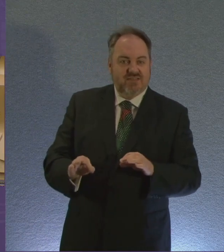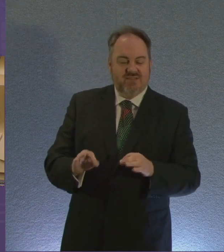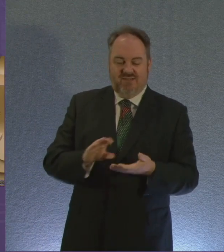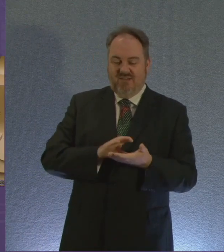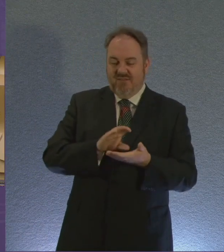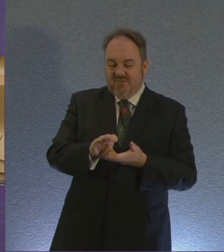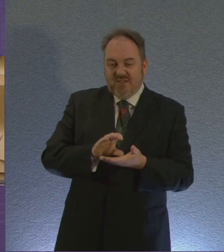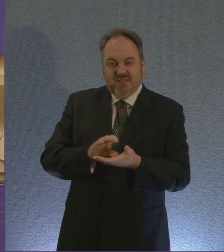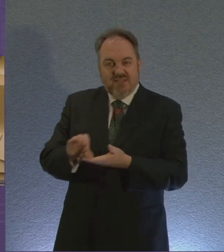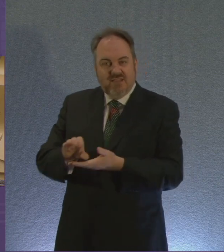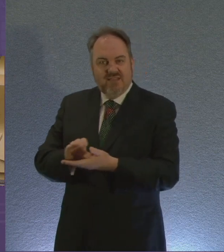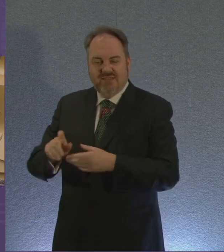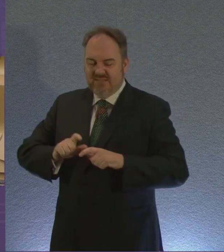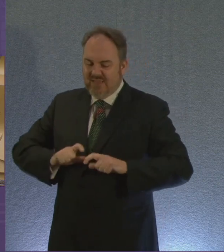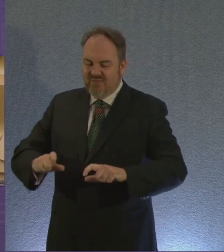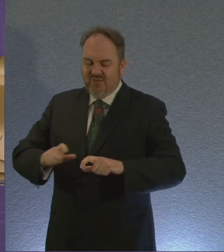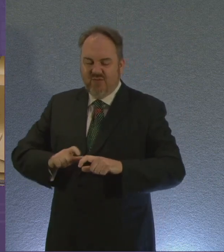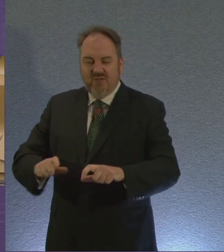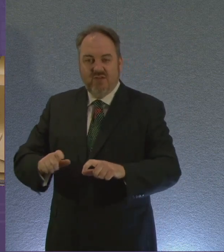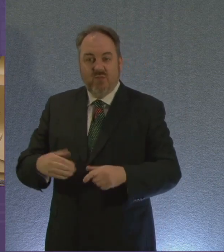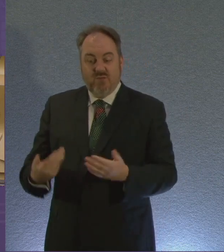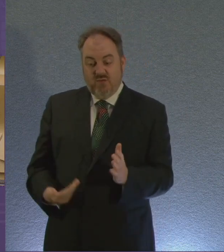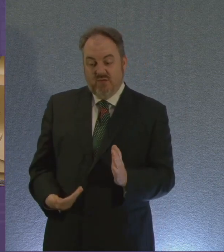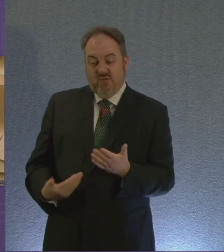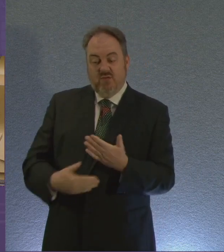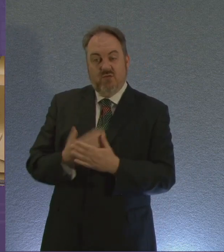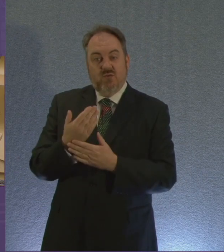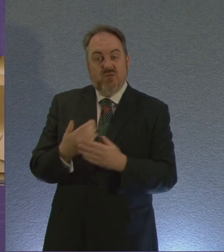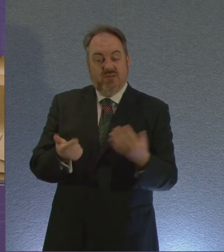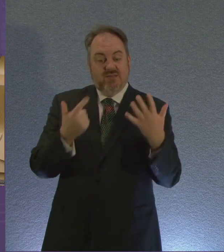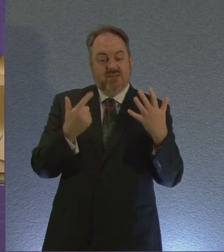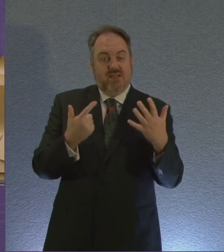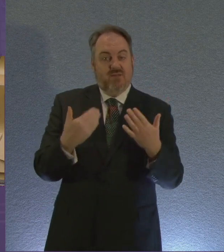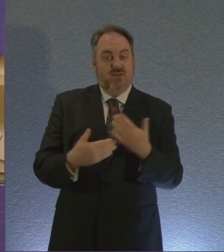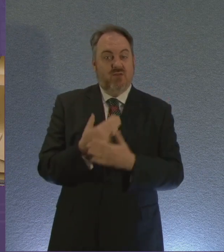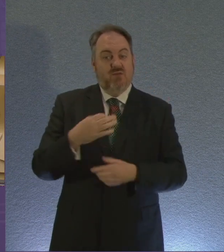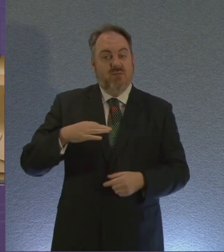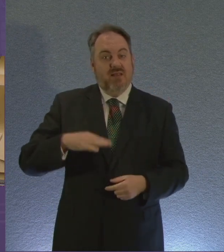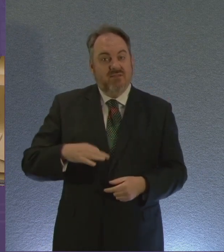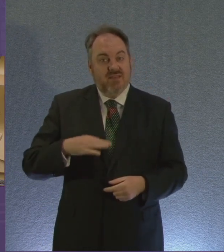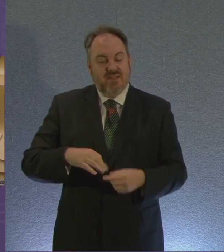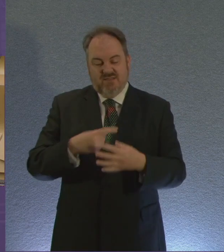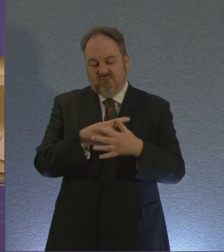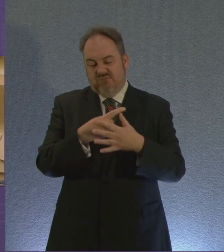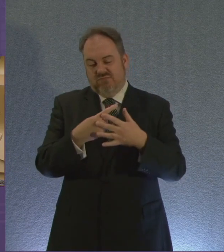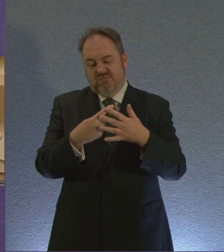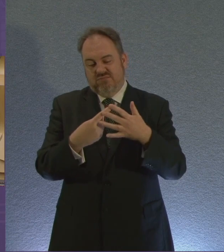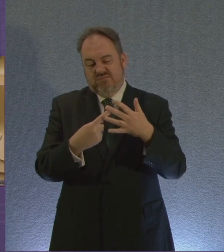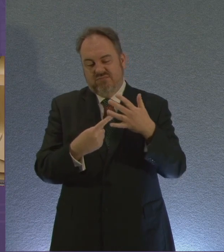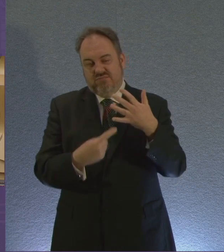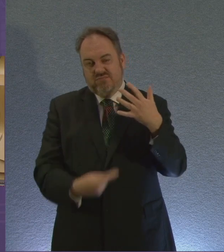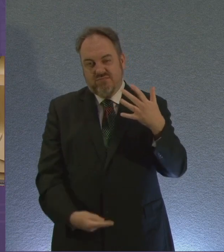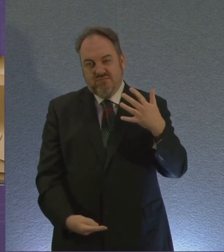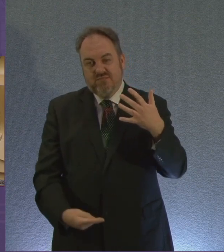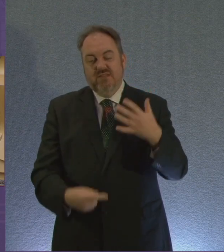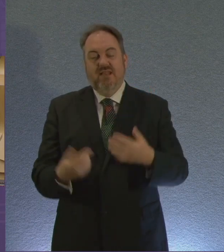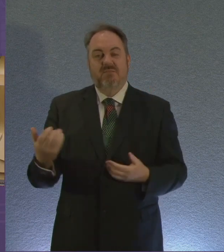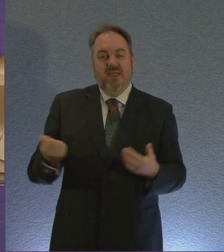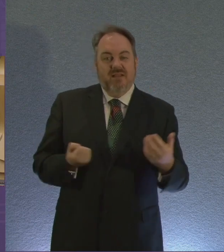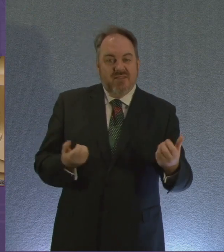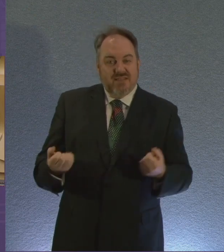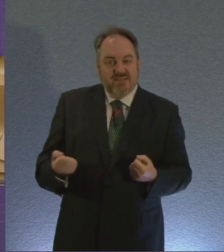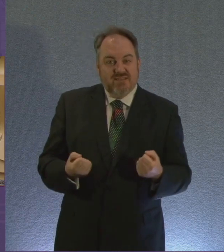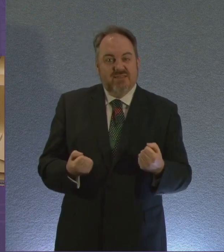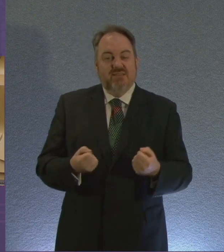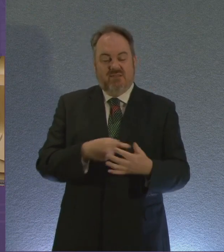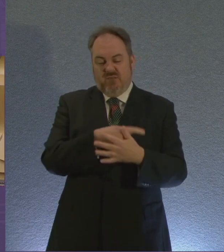course the introduction of 7 new Scottish benefits, the Carers Allowance Supplement, Young Carers Grant, Funeral Support Payment and Best Start Grants and Best Start